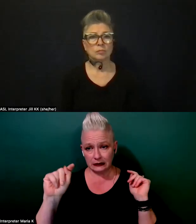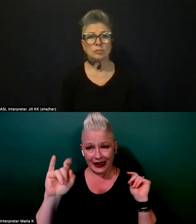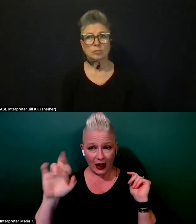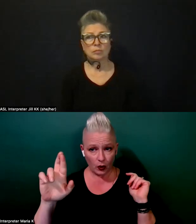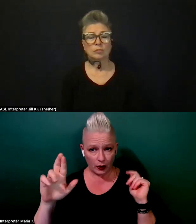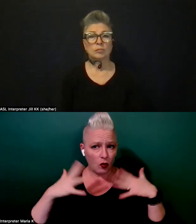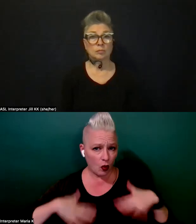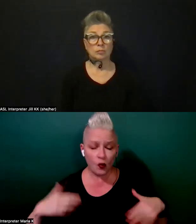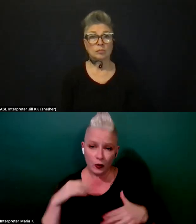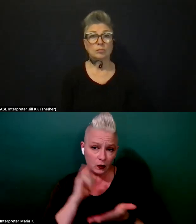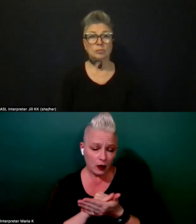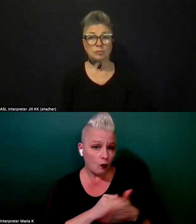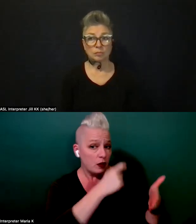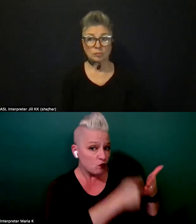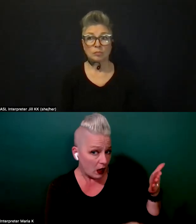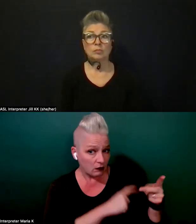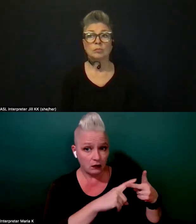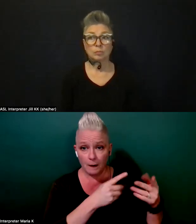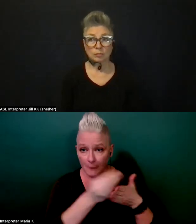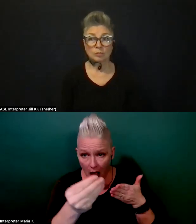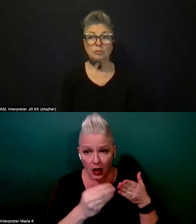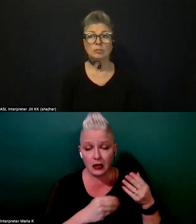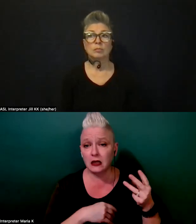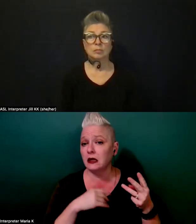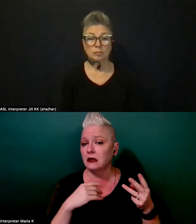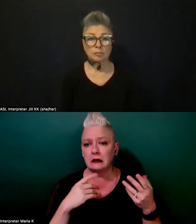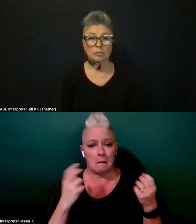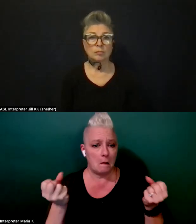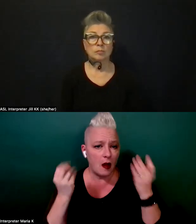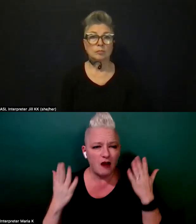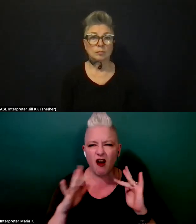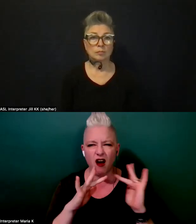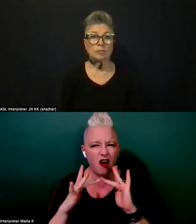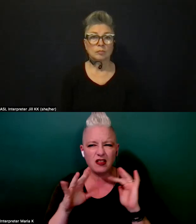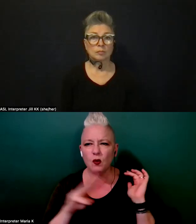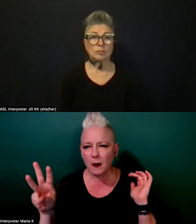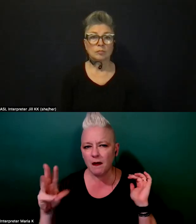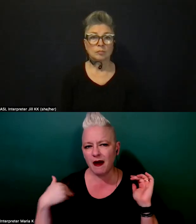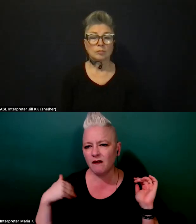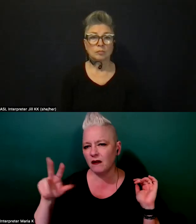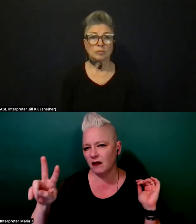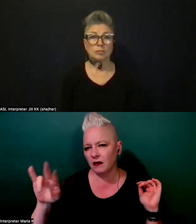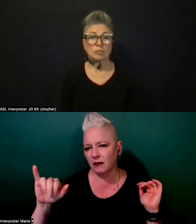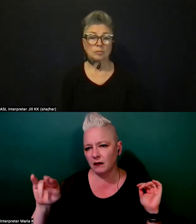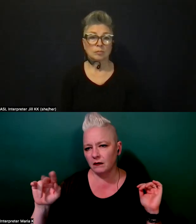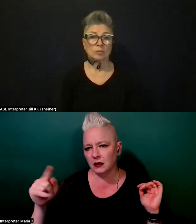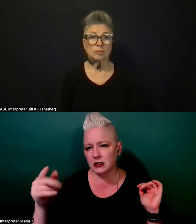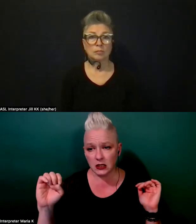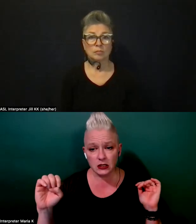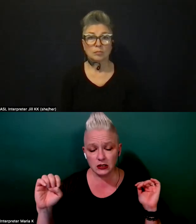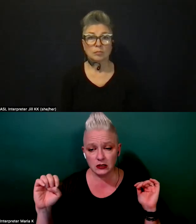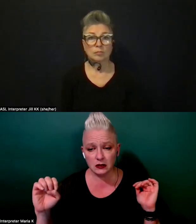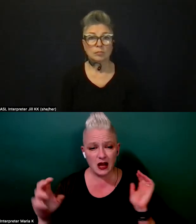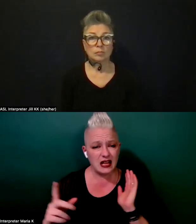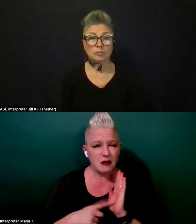what we do. We rent, we buy. There's lots of great online websites that have vintage. And sometimes we